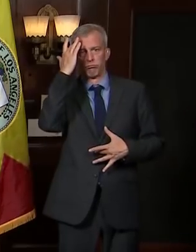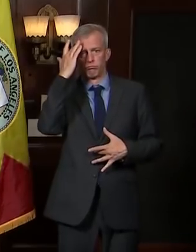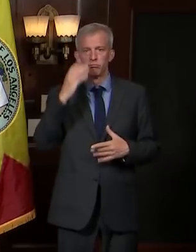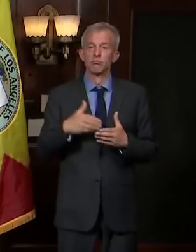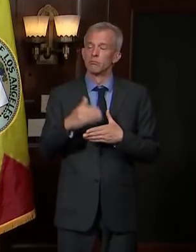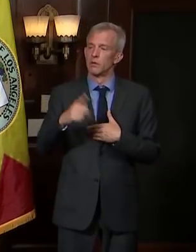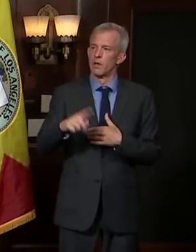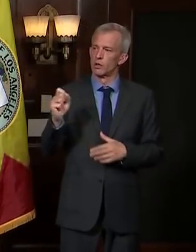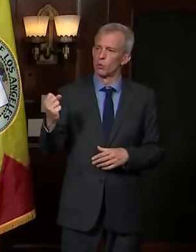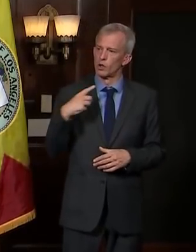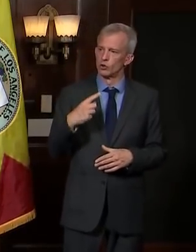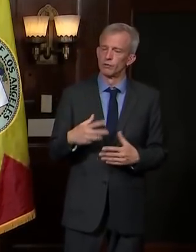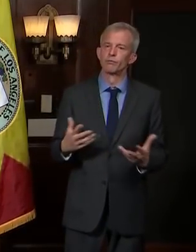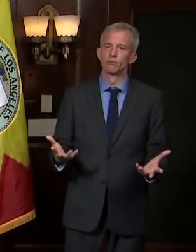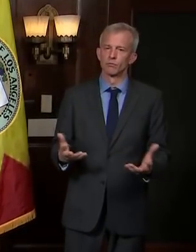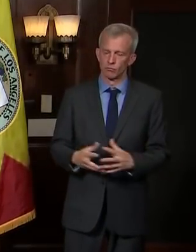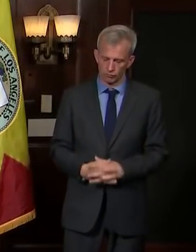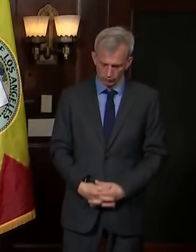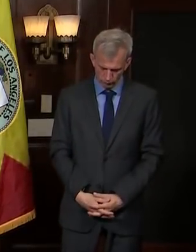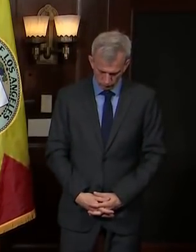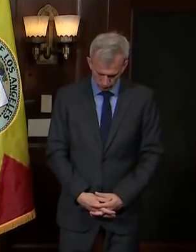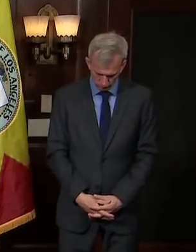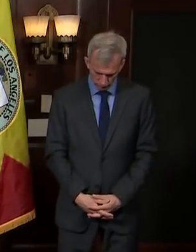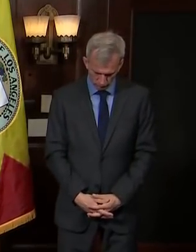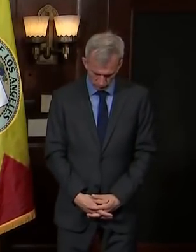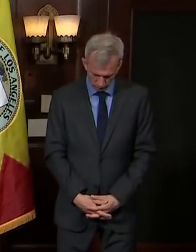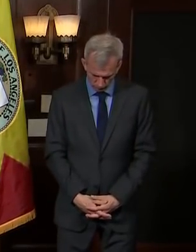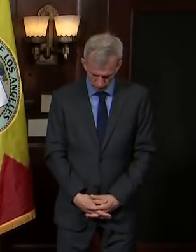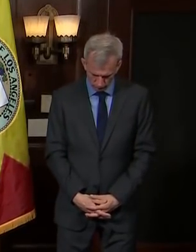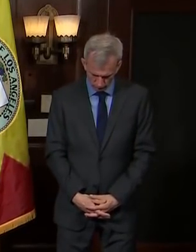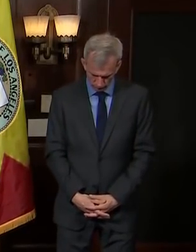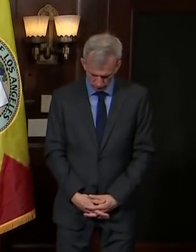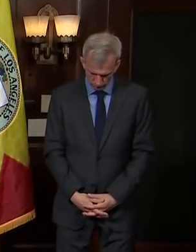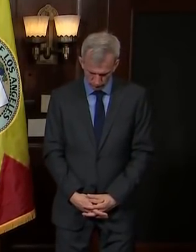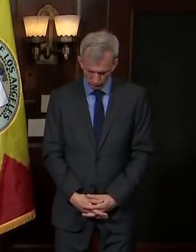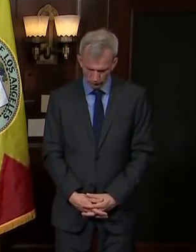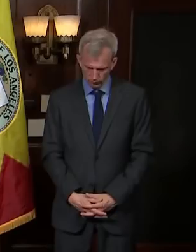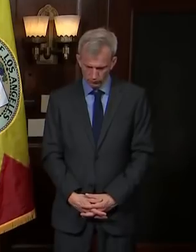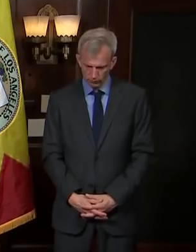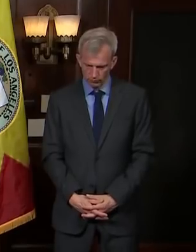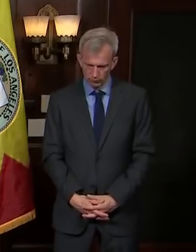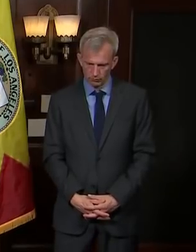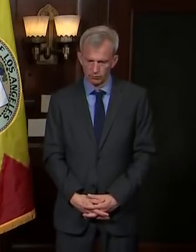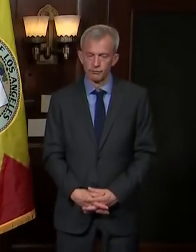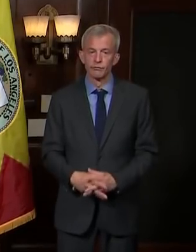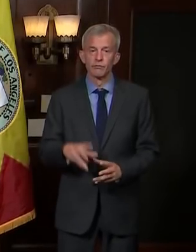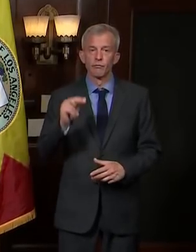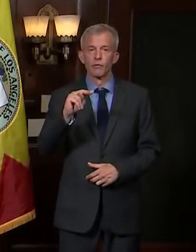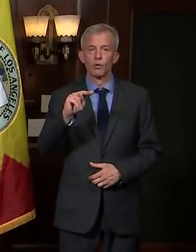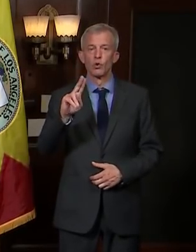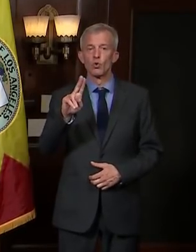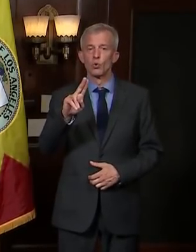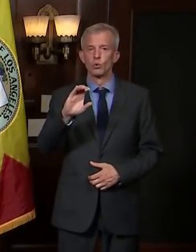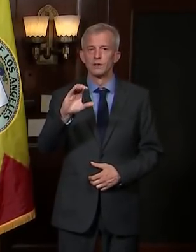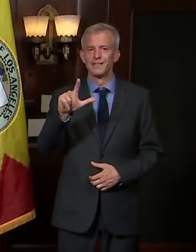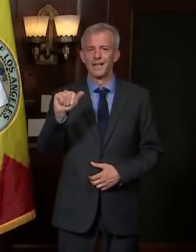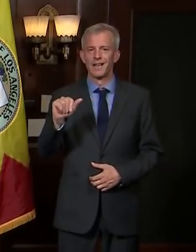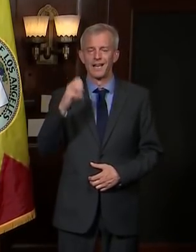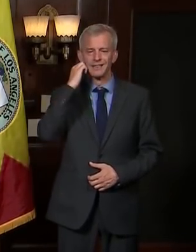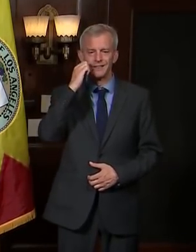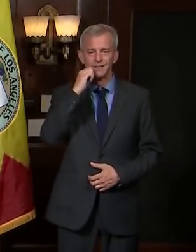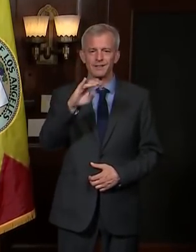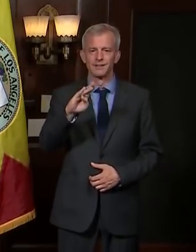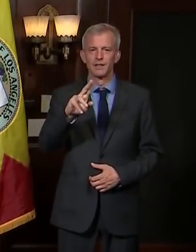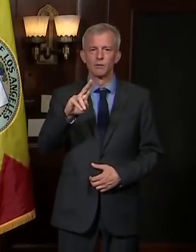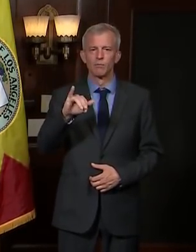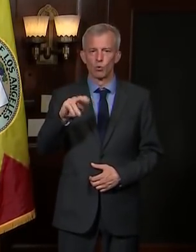Next question, please. And next we turn to the line of Sarah Nelson with UCLA Daily Bruin. Please go ahead.